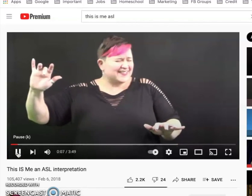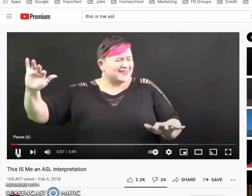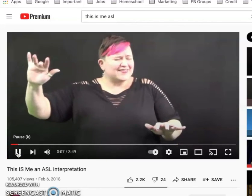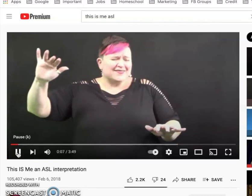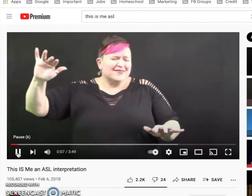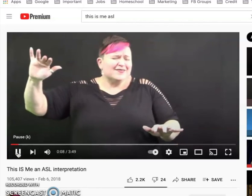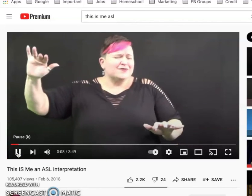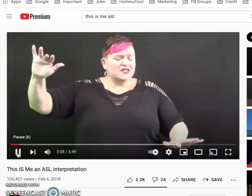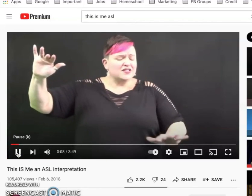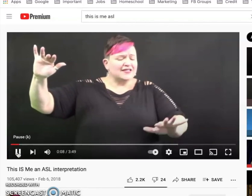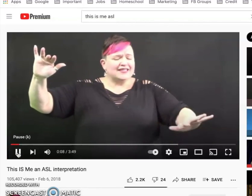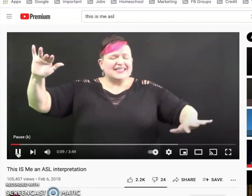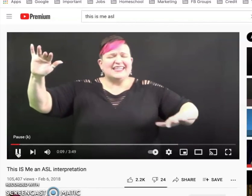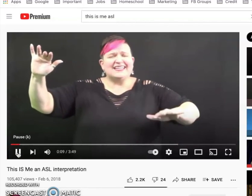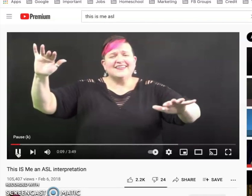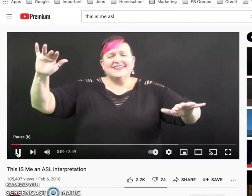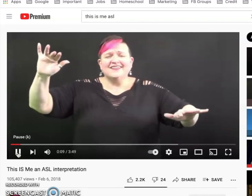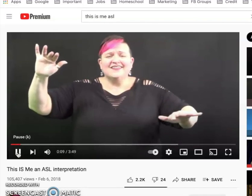And she's one of the best ones.